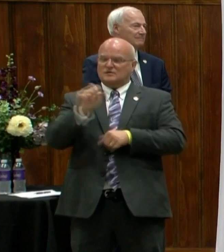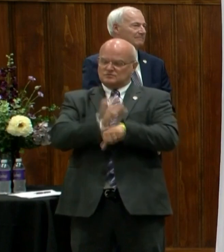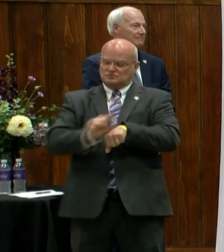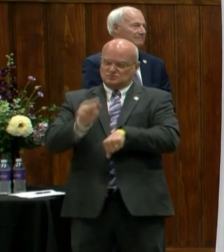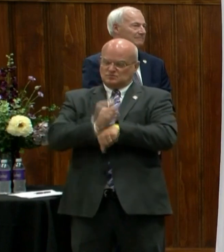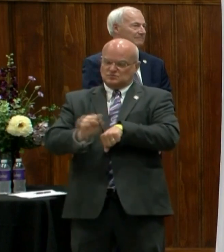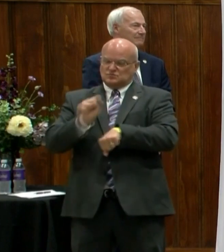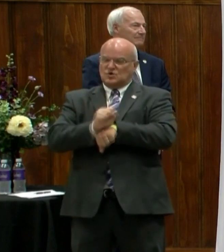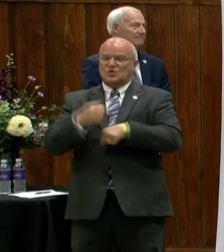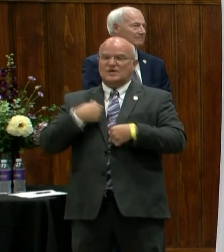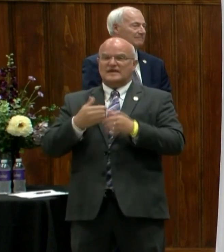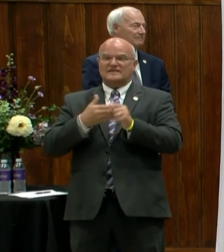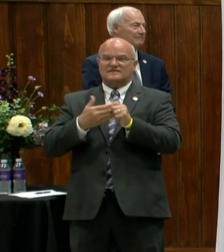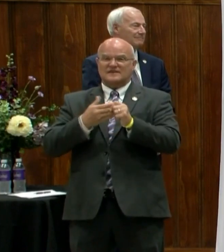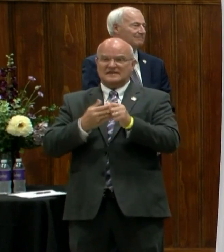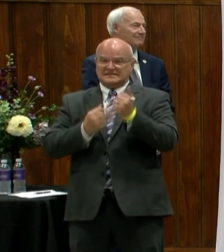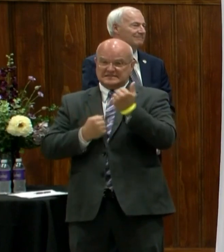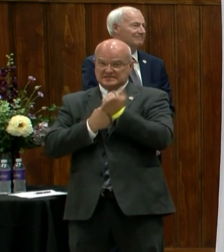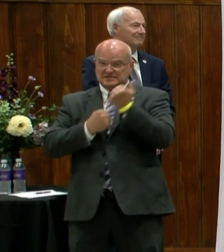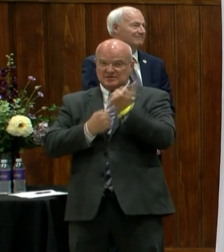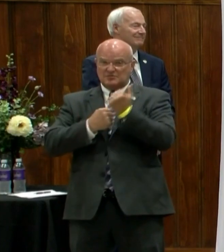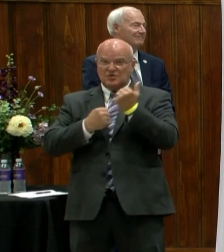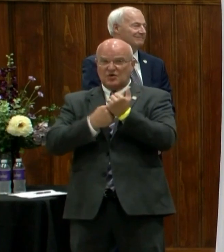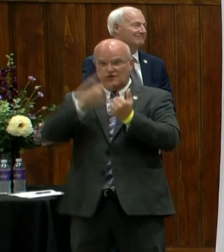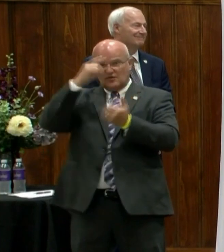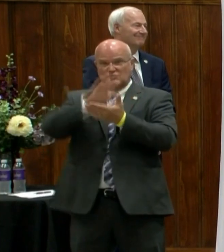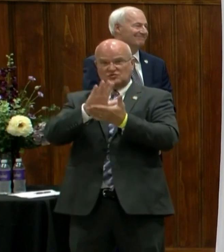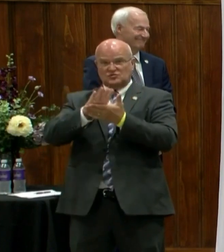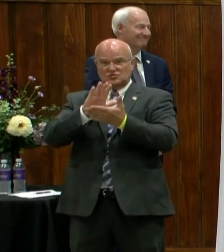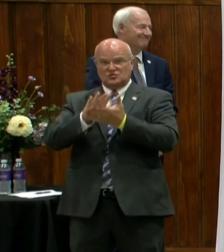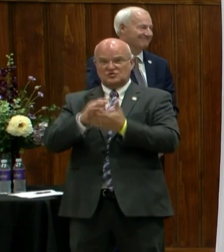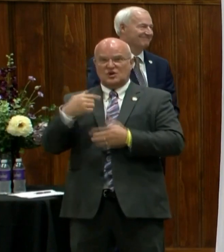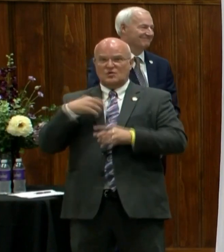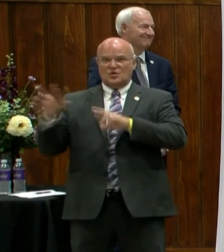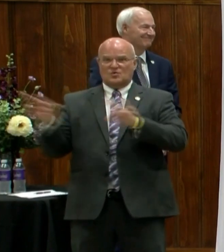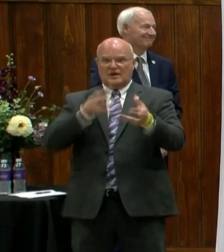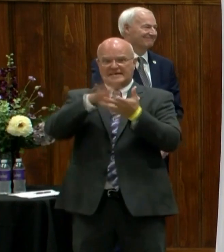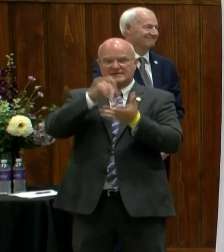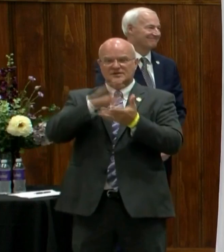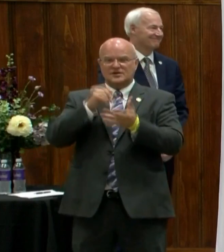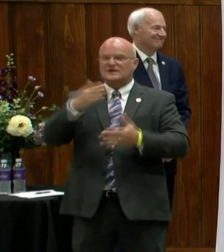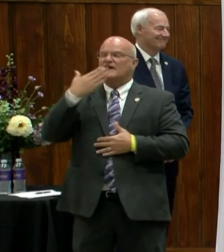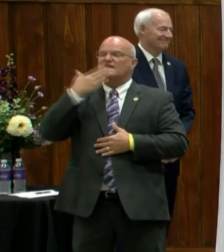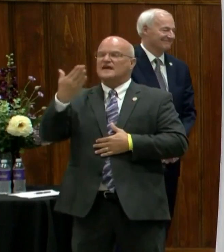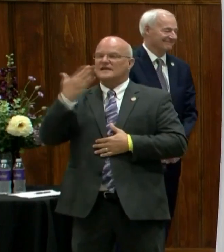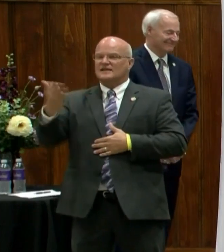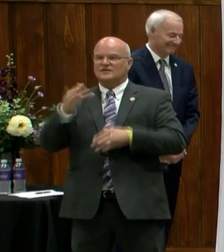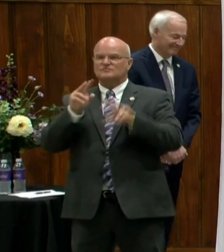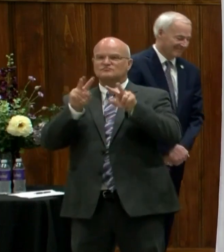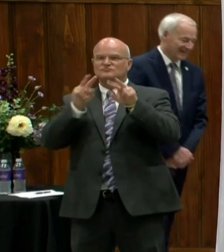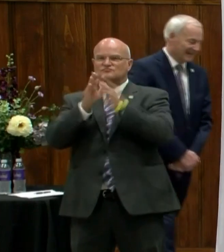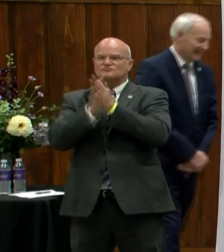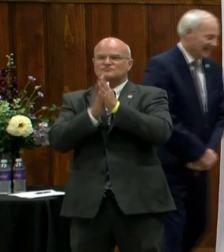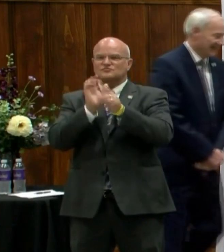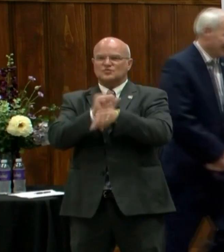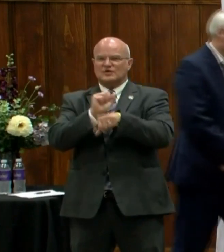that we've got the flexibility and financial support for our schools so that we're ready to learn. Thank you and look forward to working with